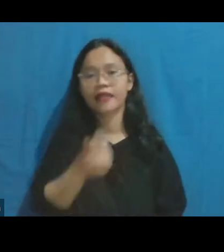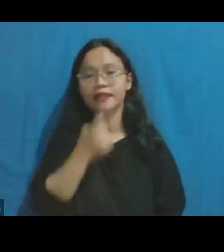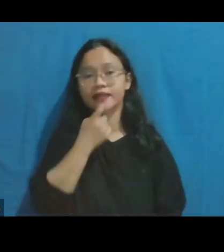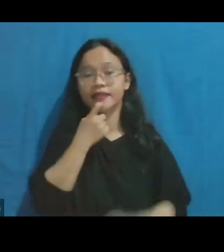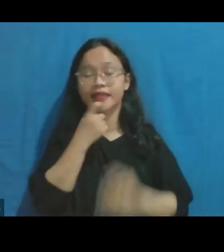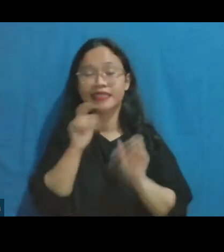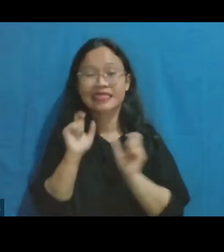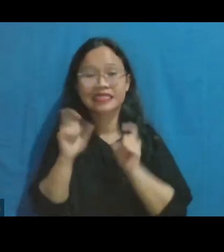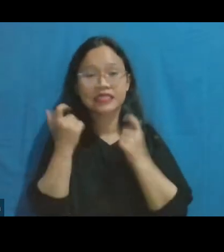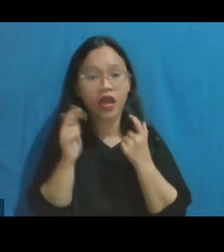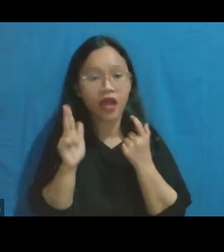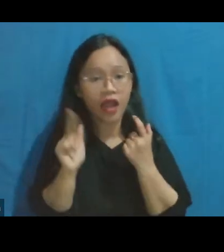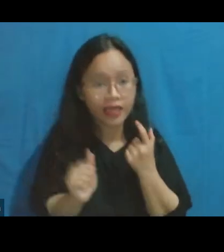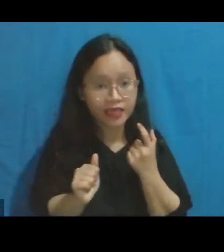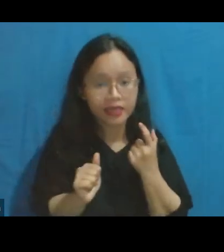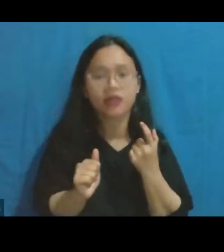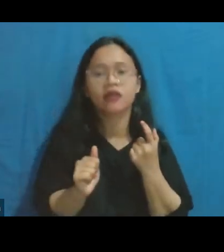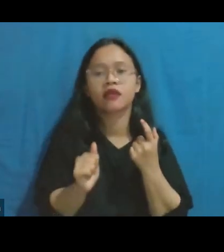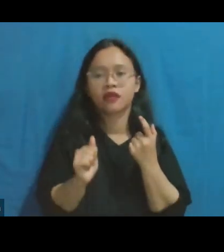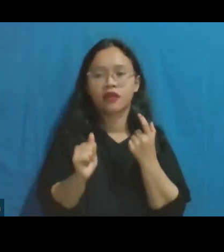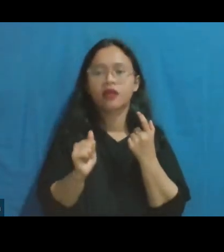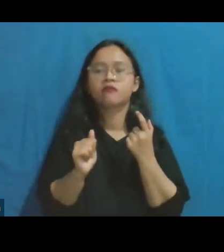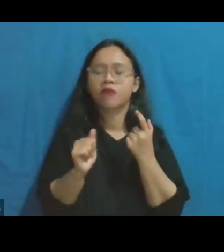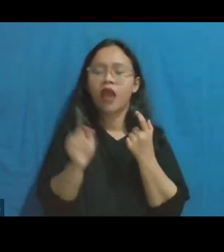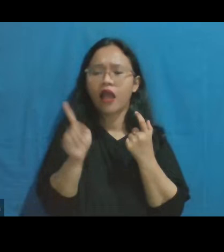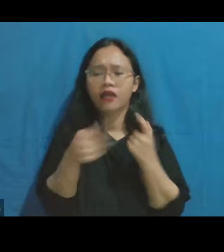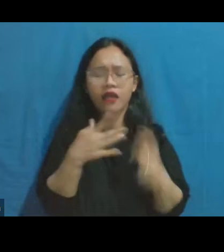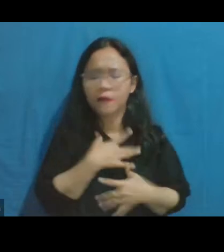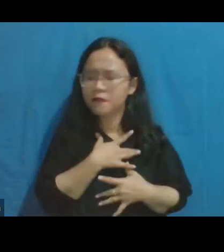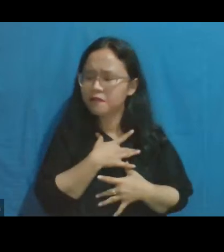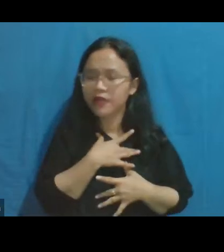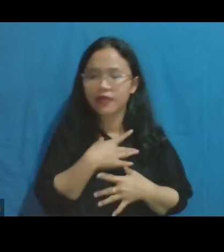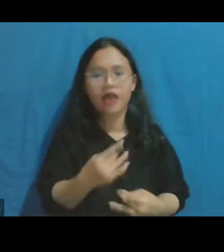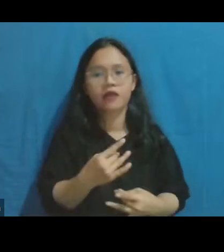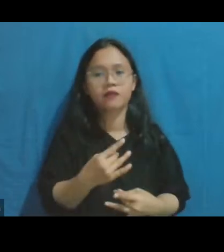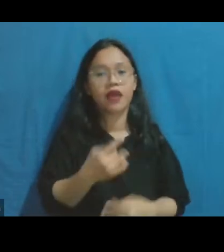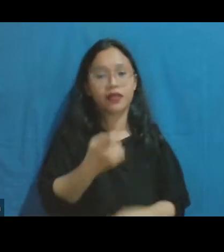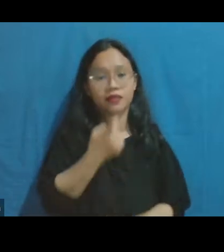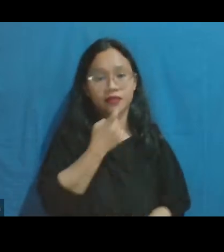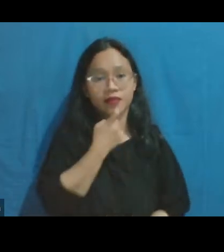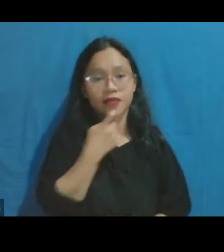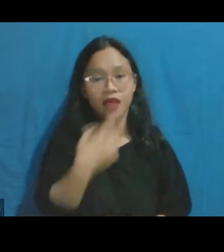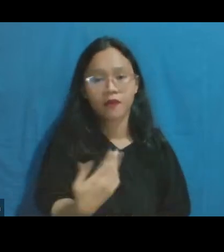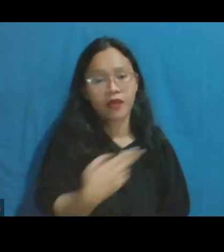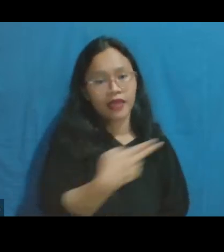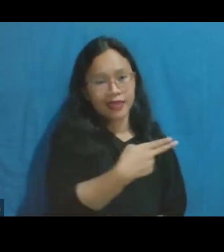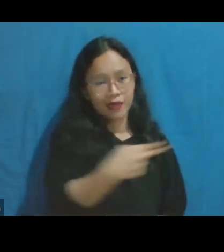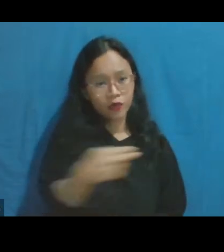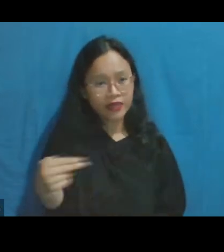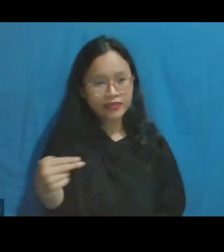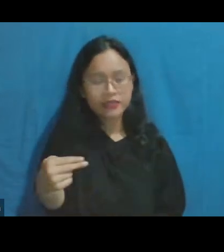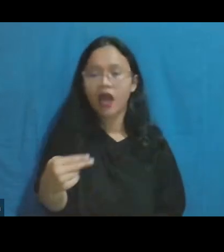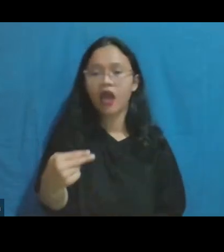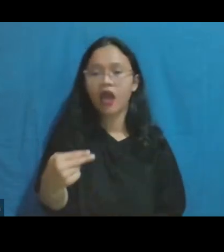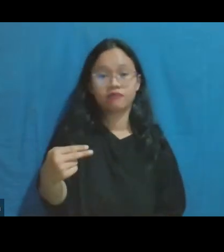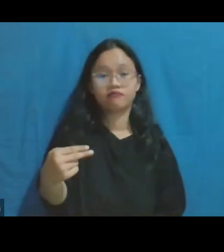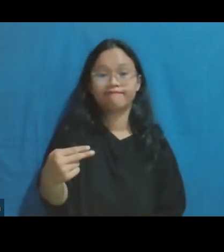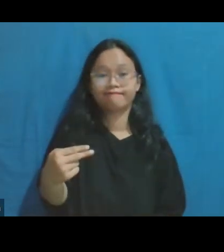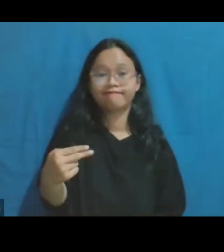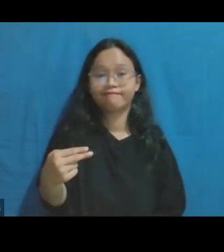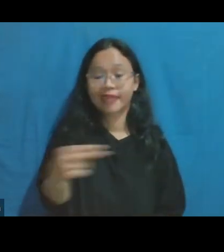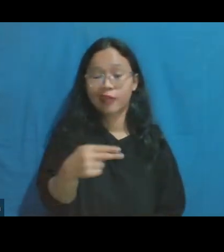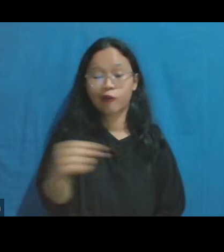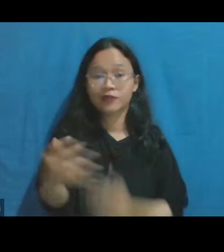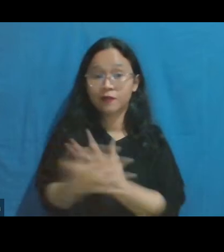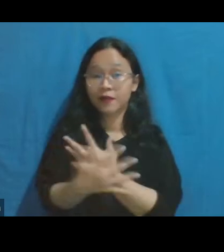it's interesting how Indonesians tend to forget the historical perspective on both sides,